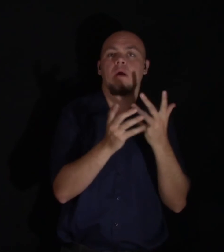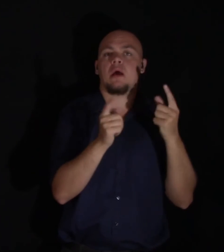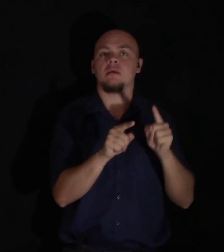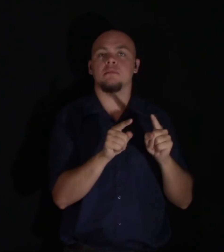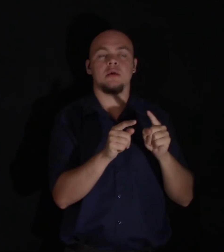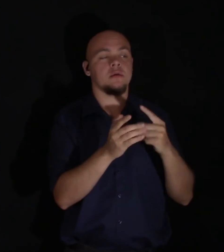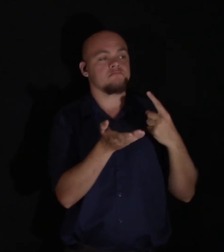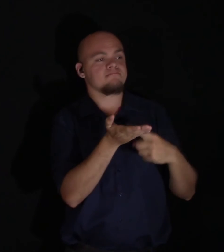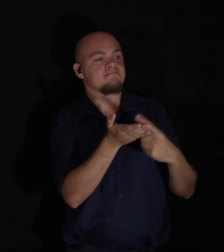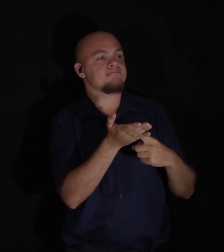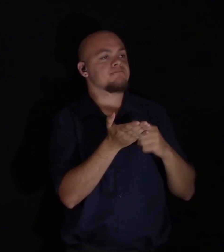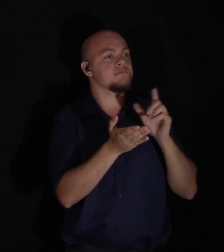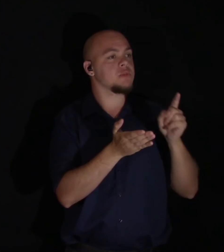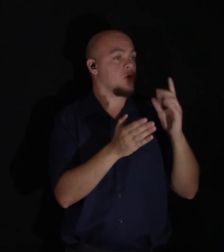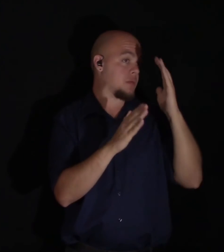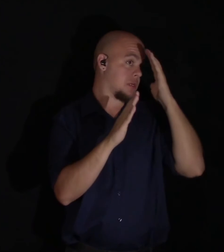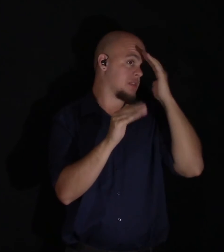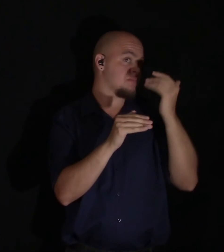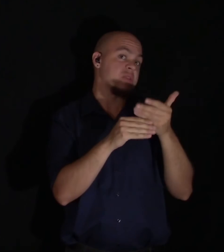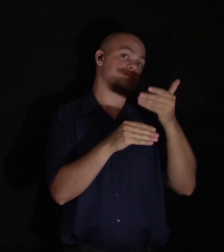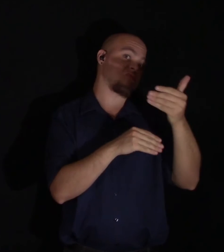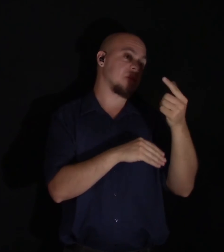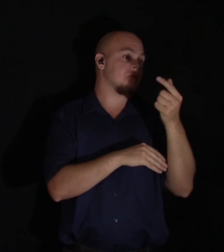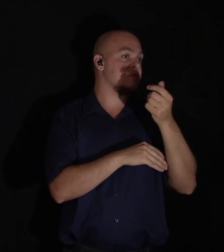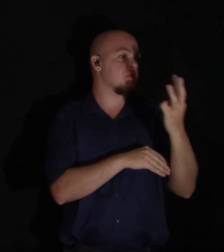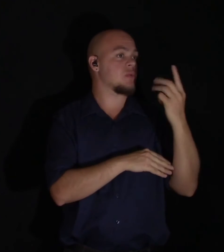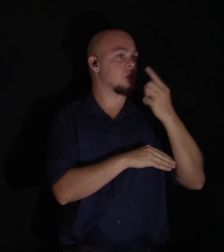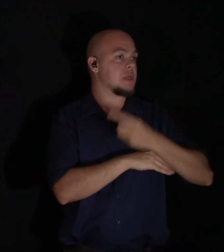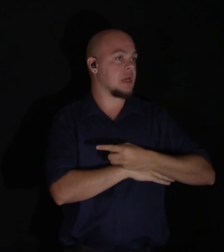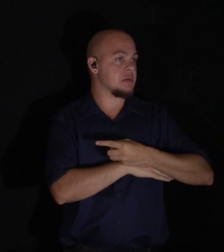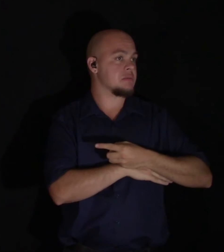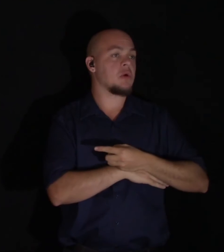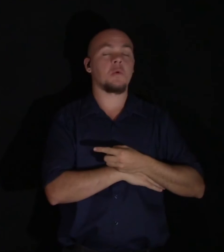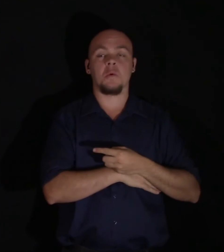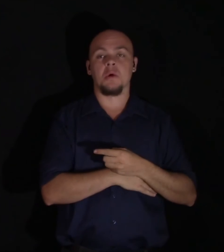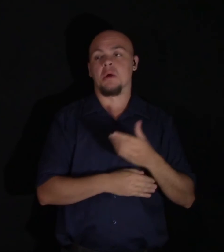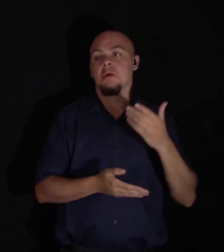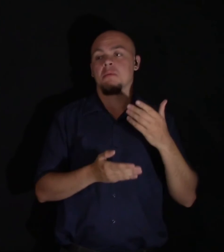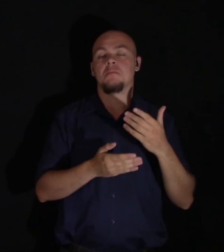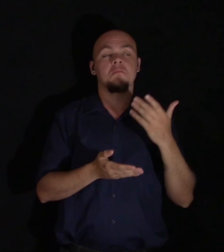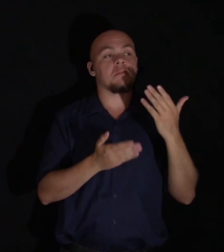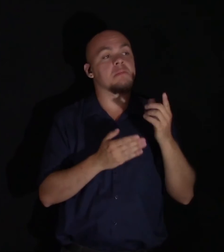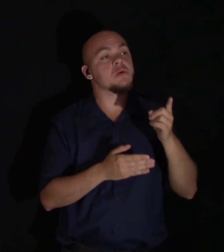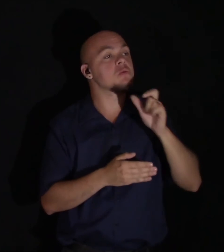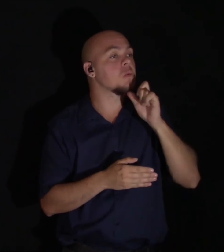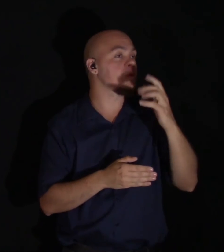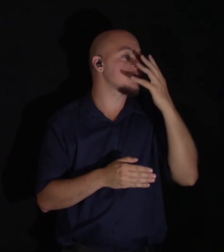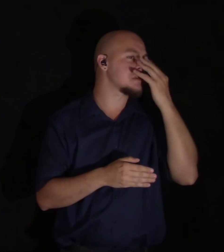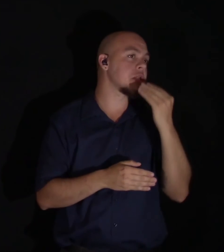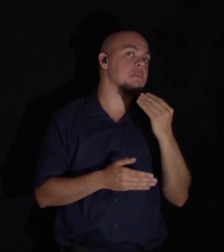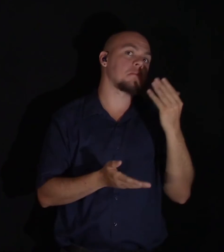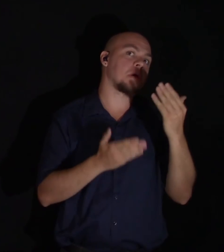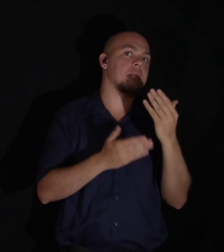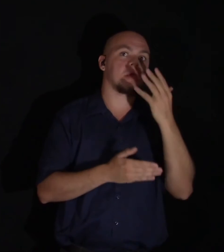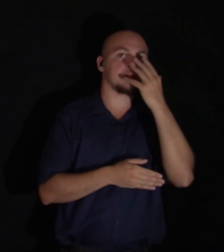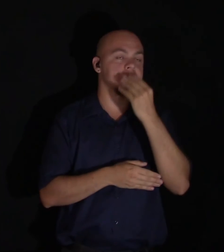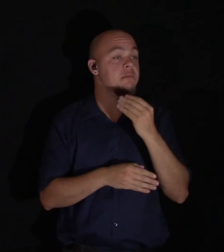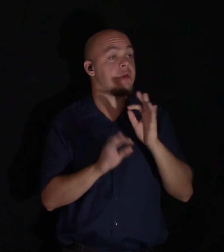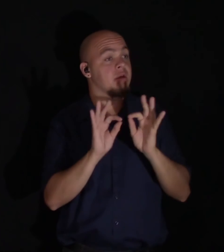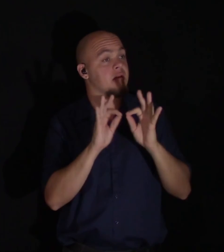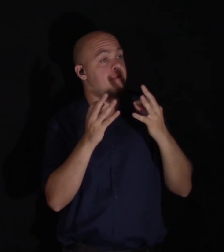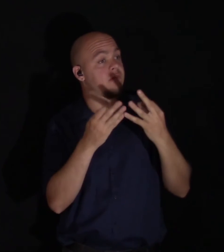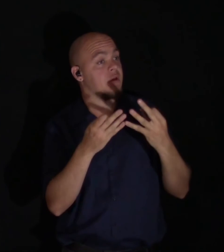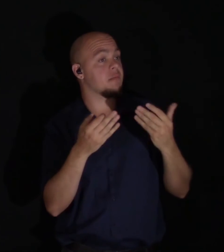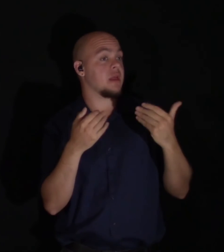talk about what he can expect the next couple of days, that he may not sleep, he may sleep, his family may have